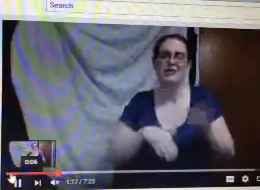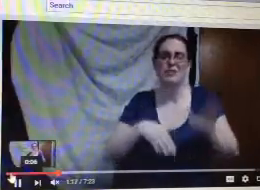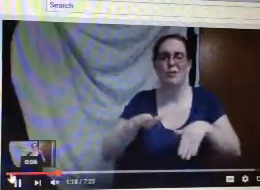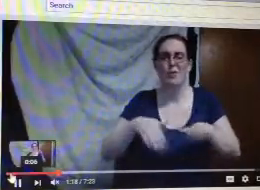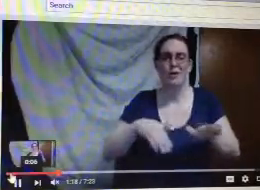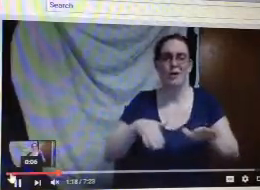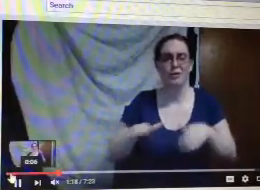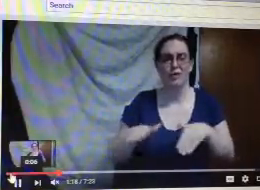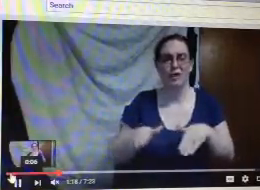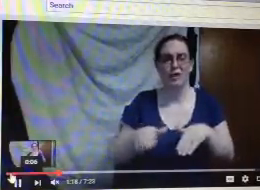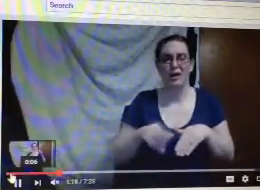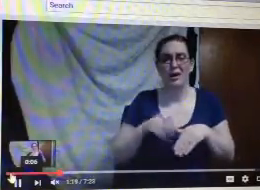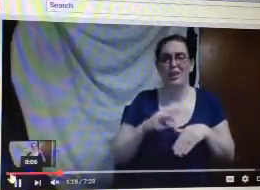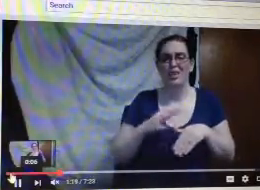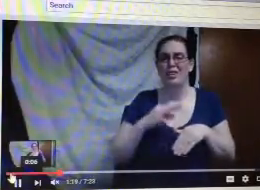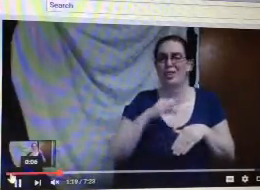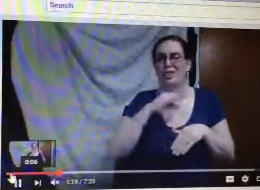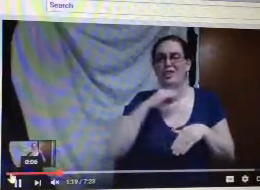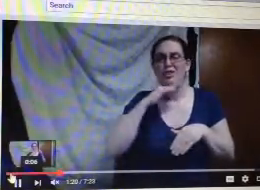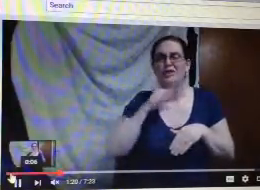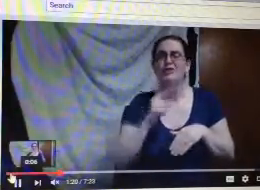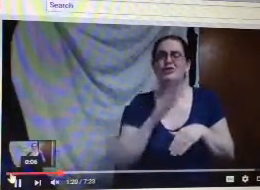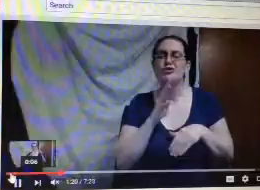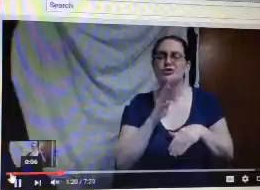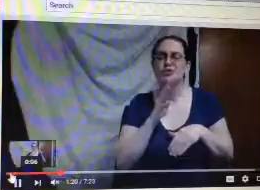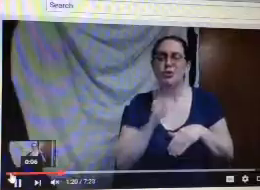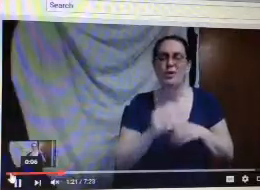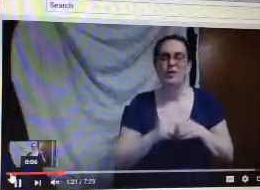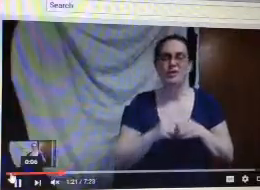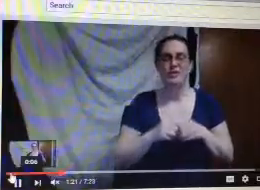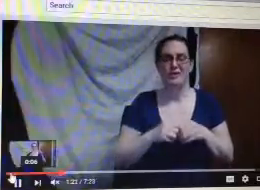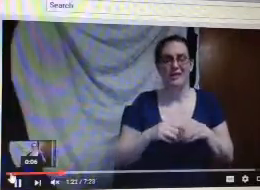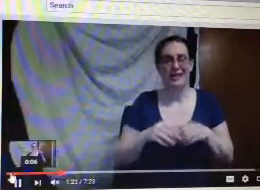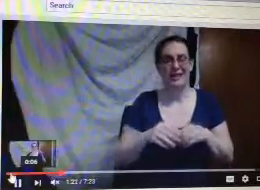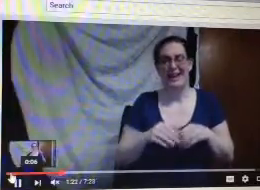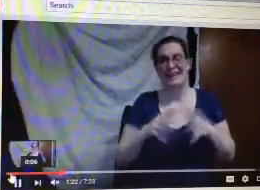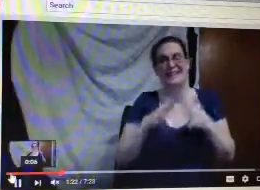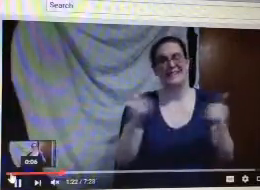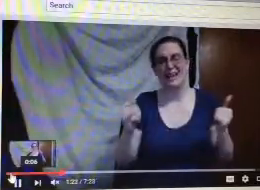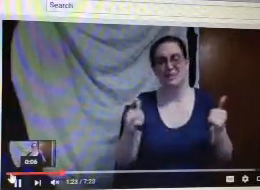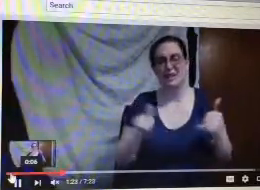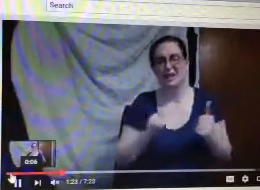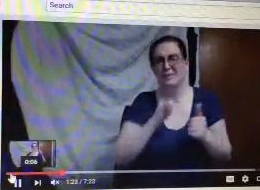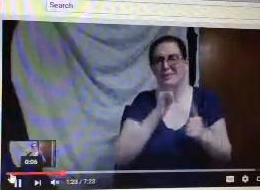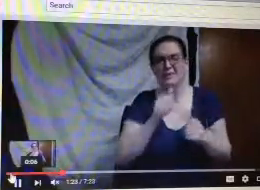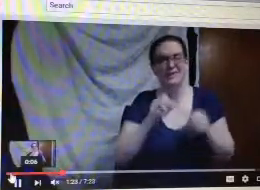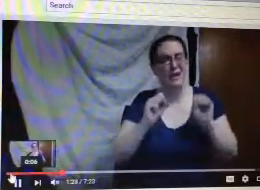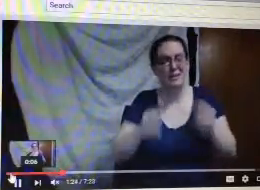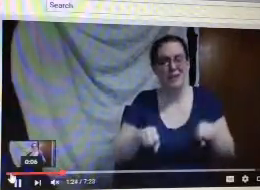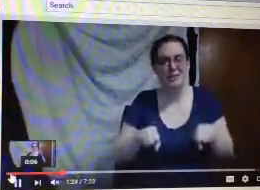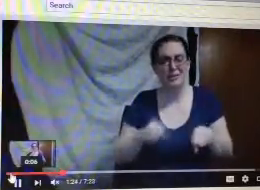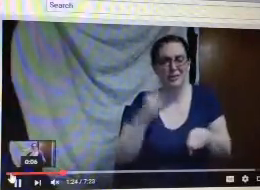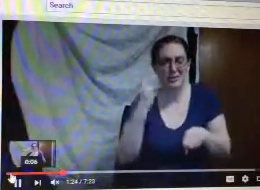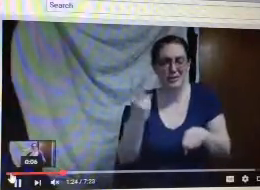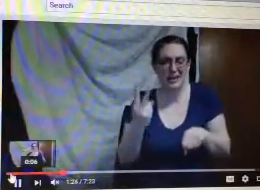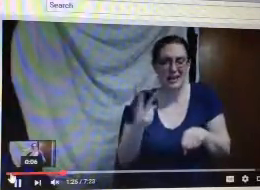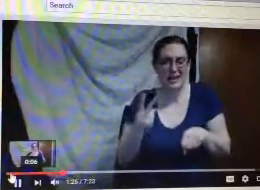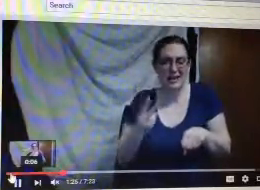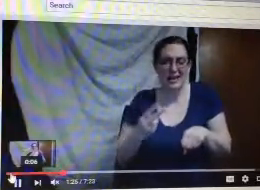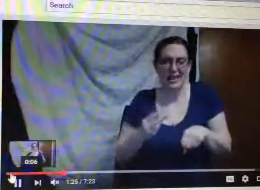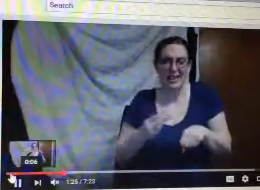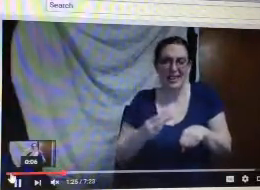Really, it's not possible to even walk through the sewage at the same time.